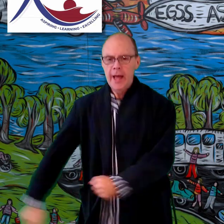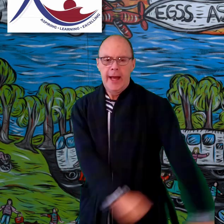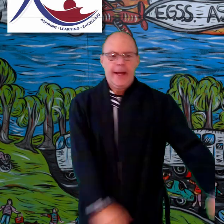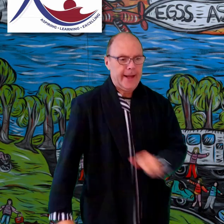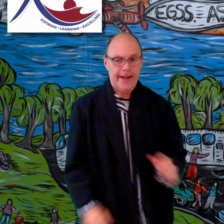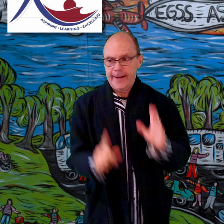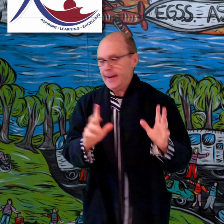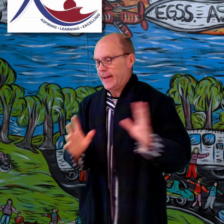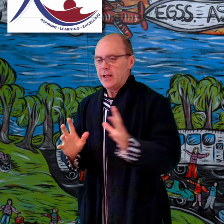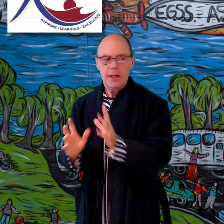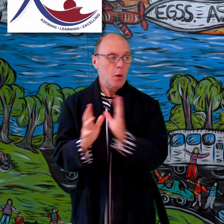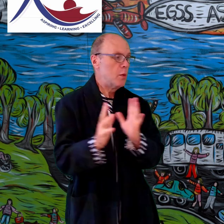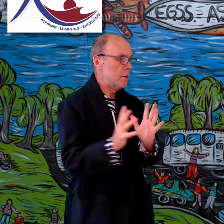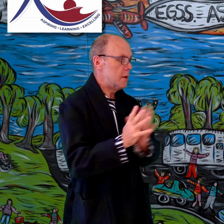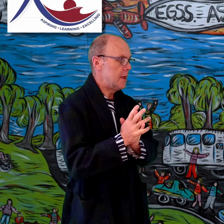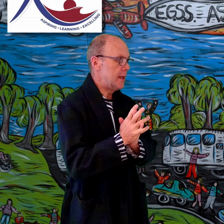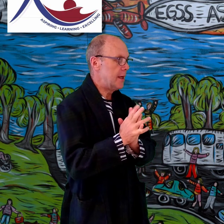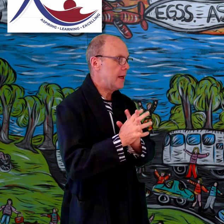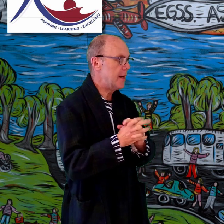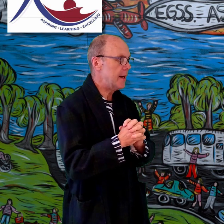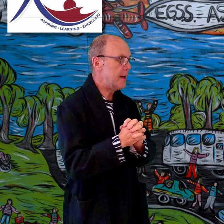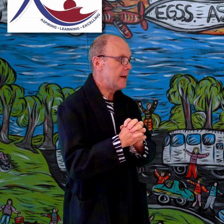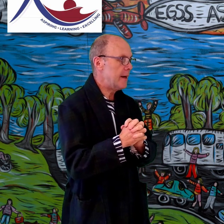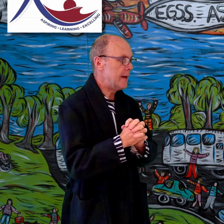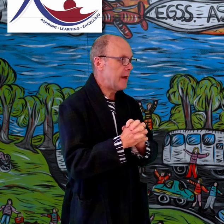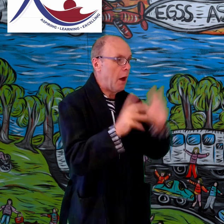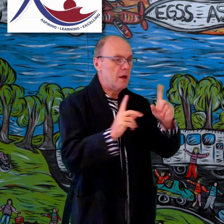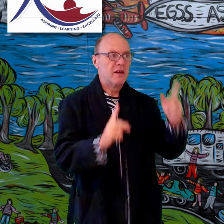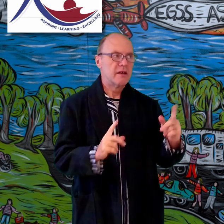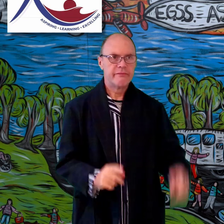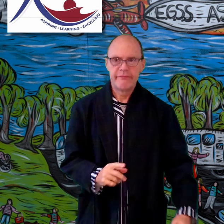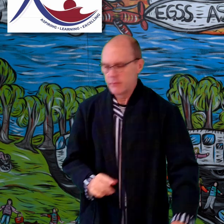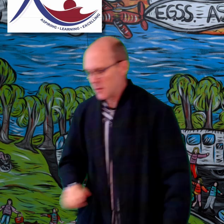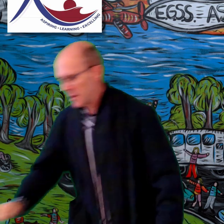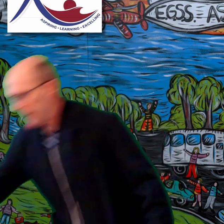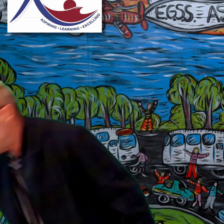front of the line. But wait, you have to brush your hair.